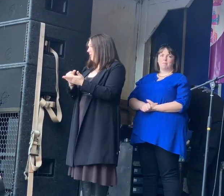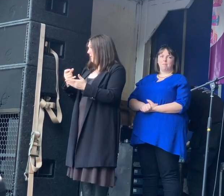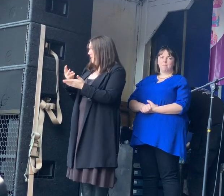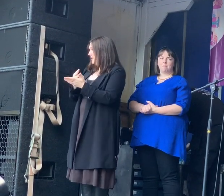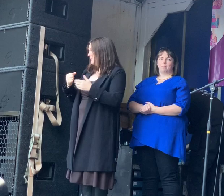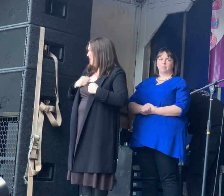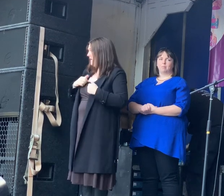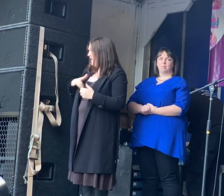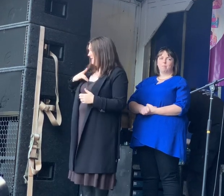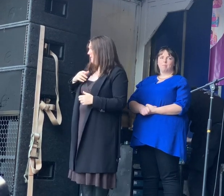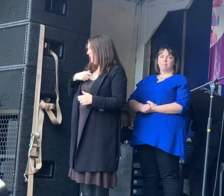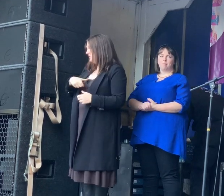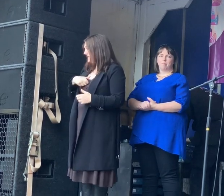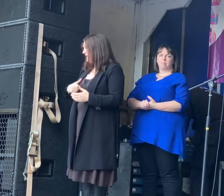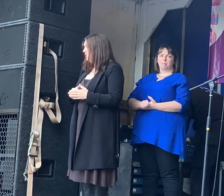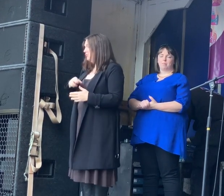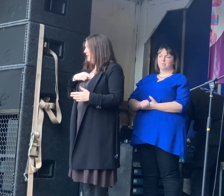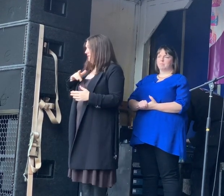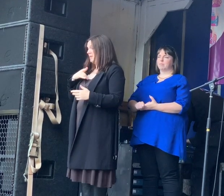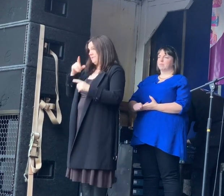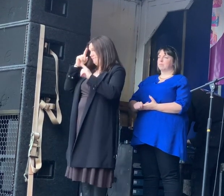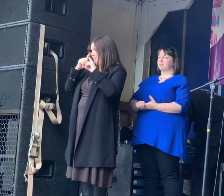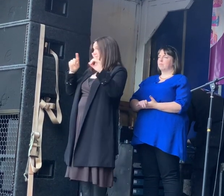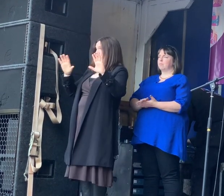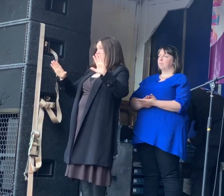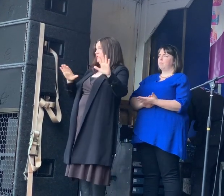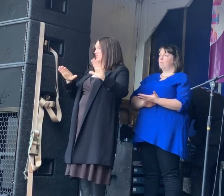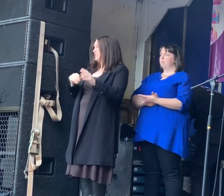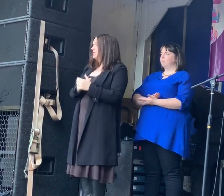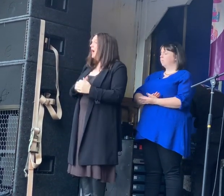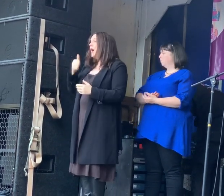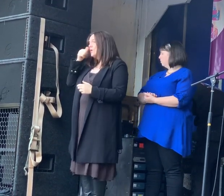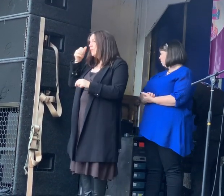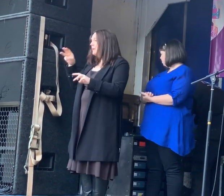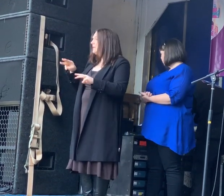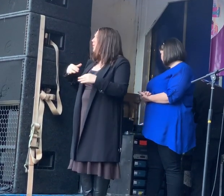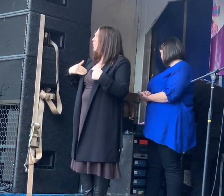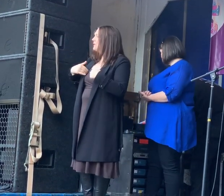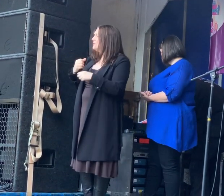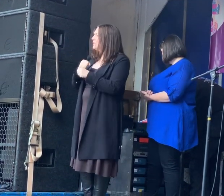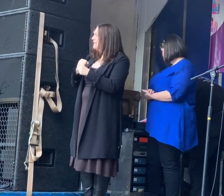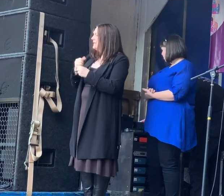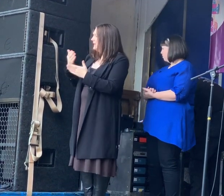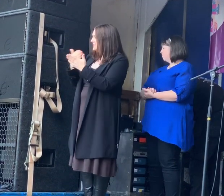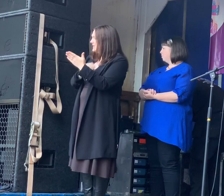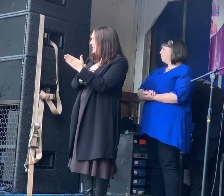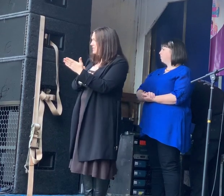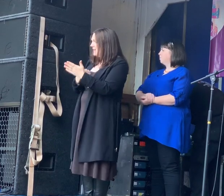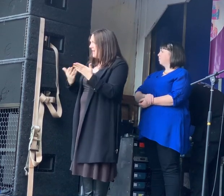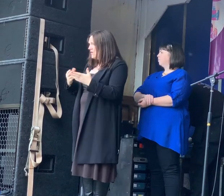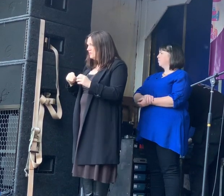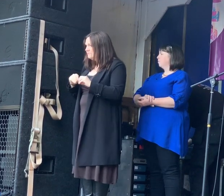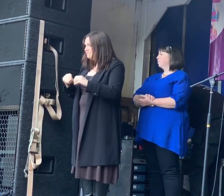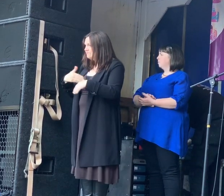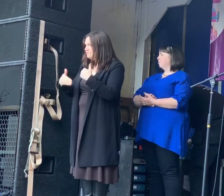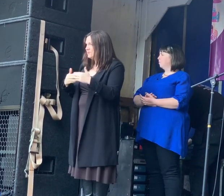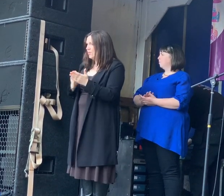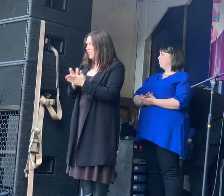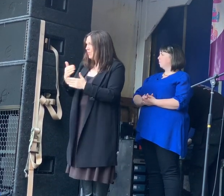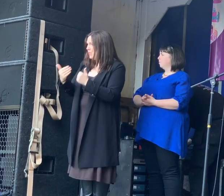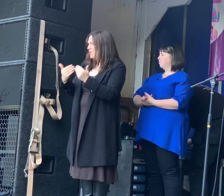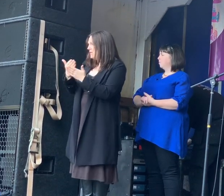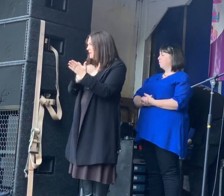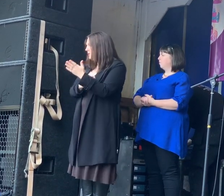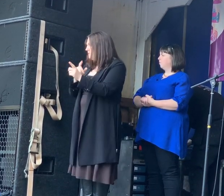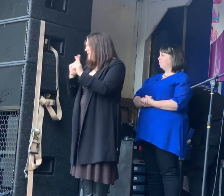and it feels surreal. I know people are worried about the legislation going through, and yes, people are still